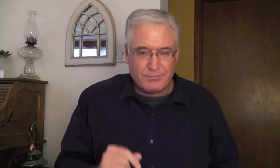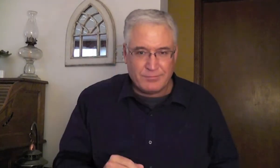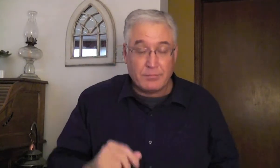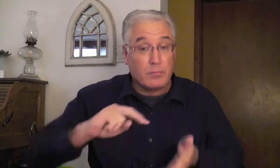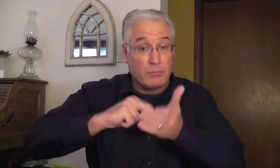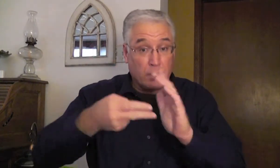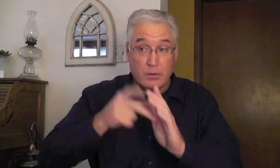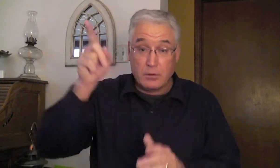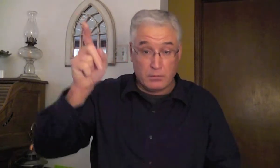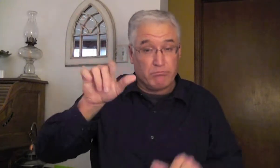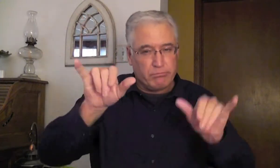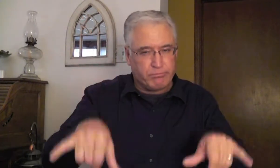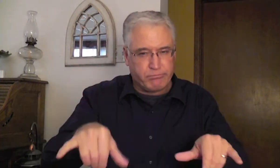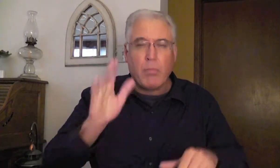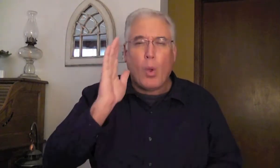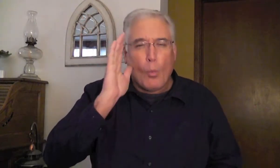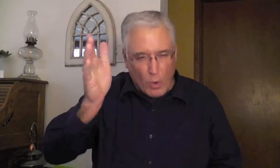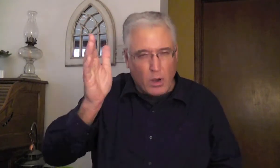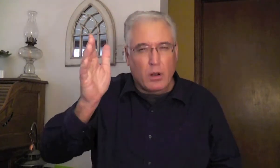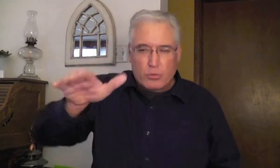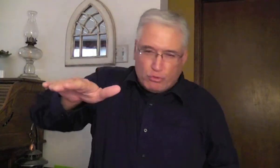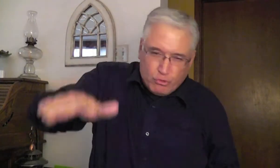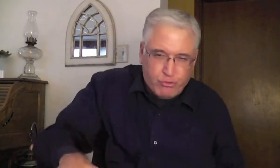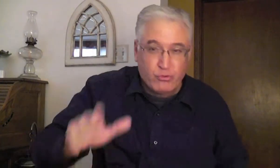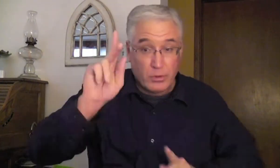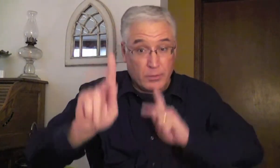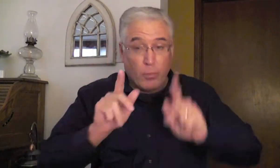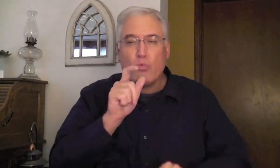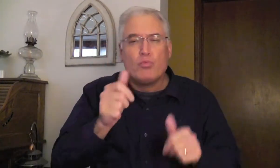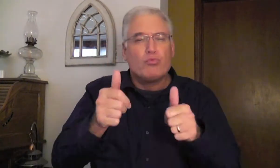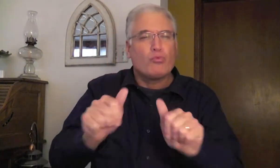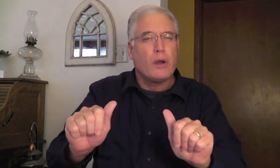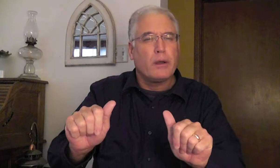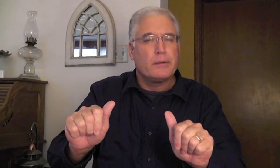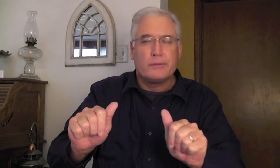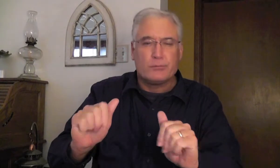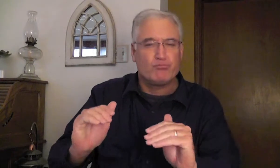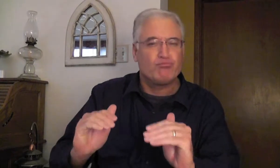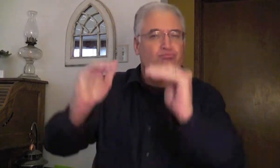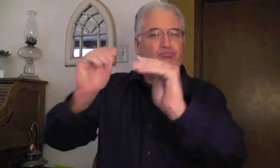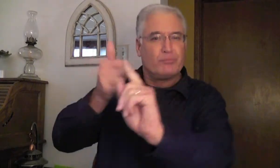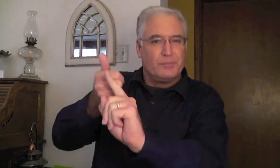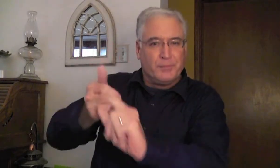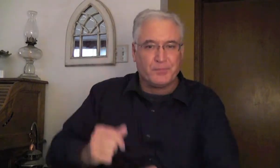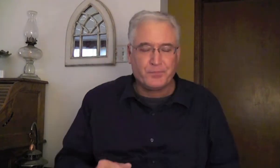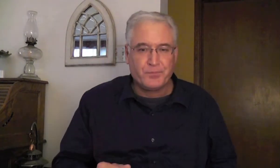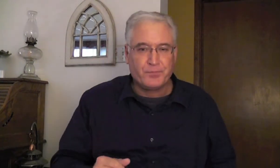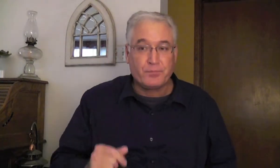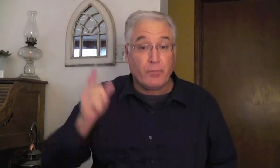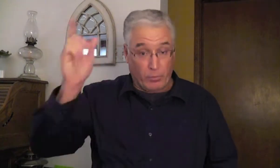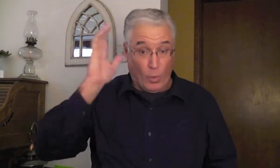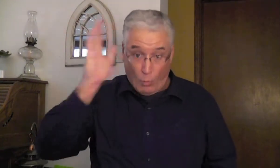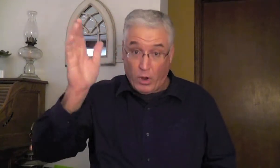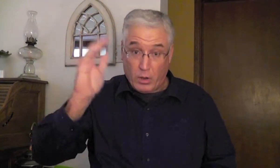God does not change. He will suppress, suppress those who exalt themselves.